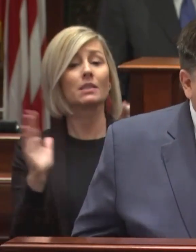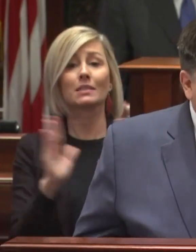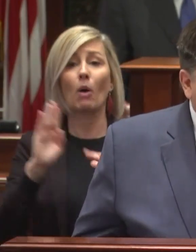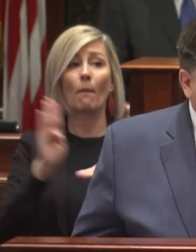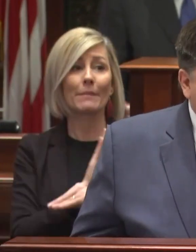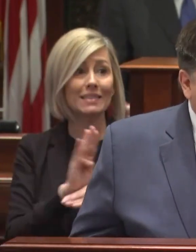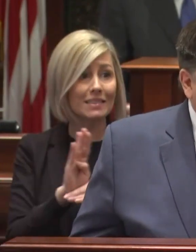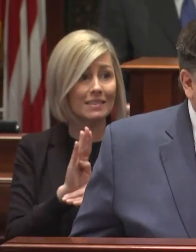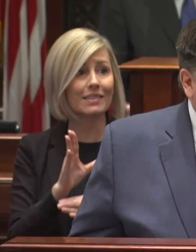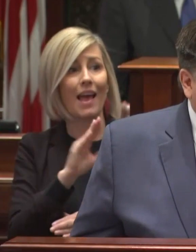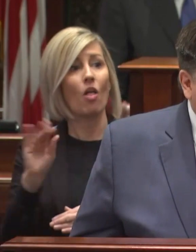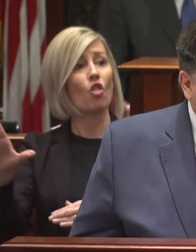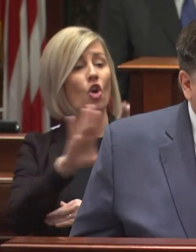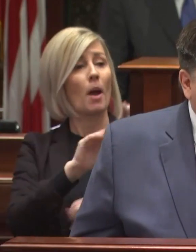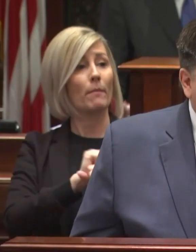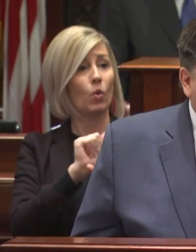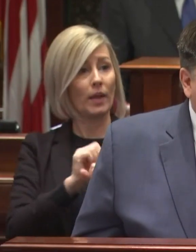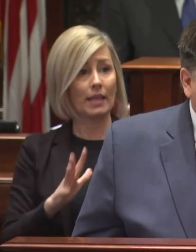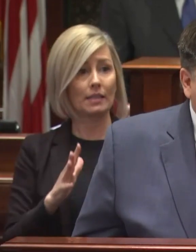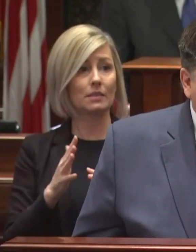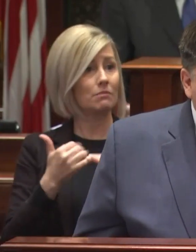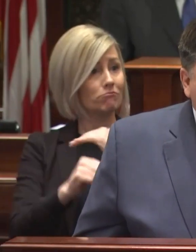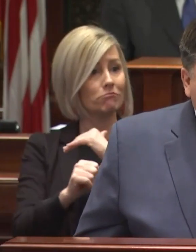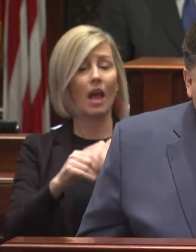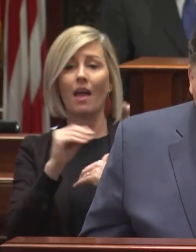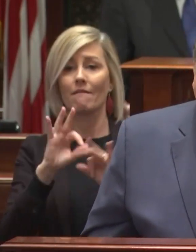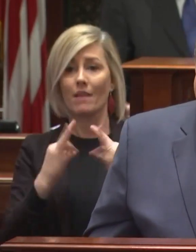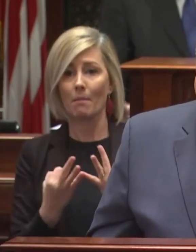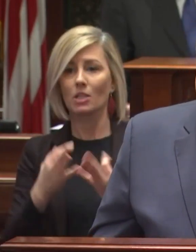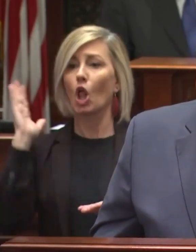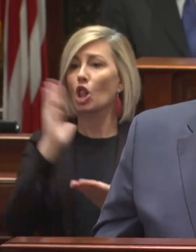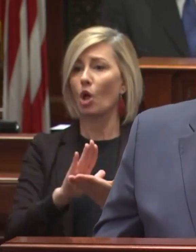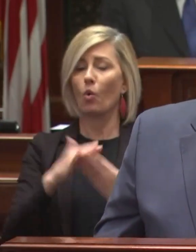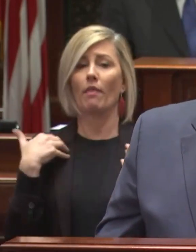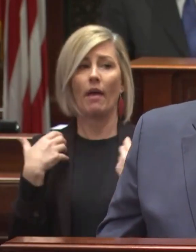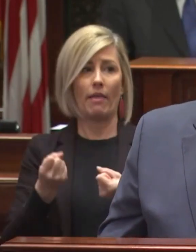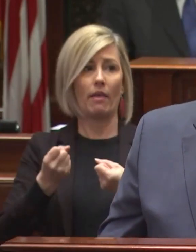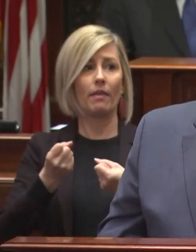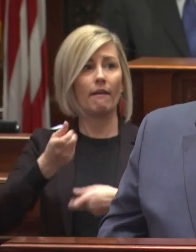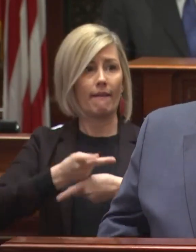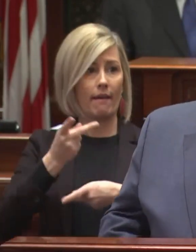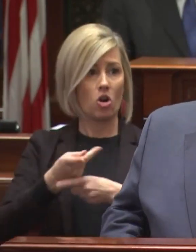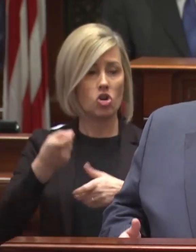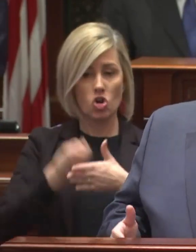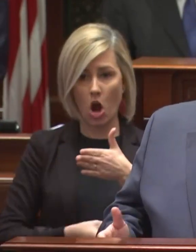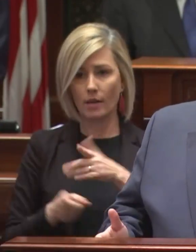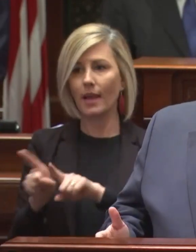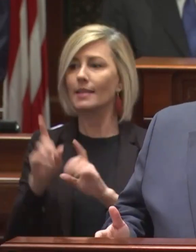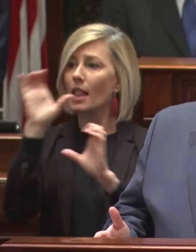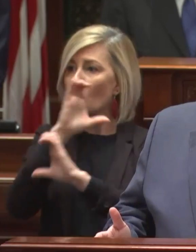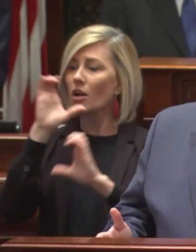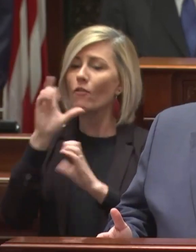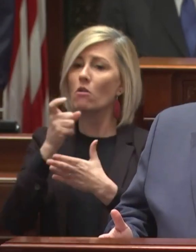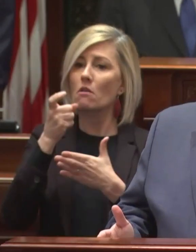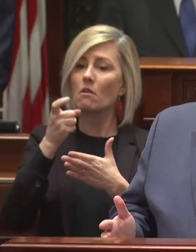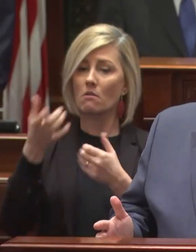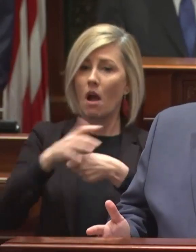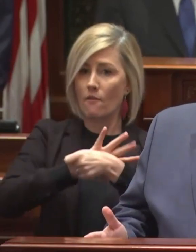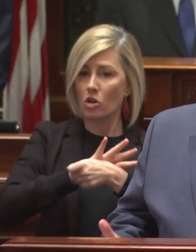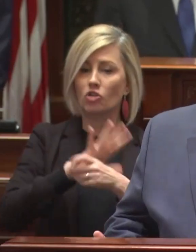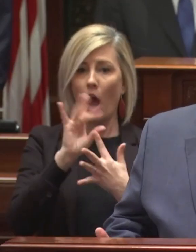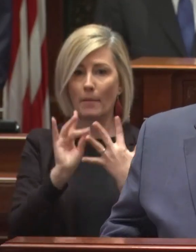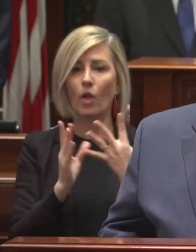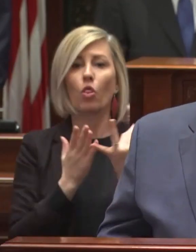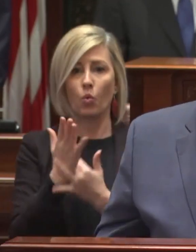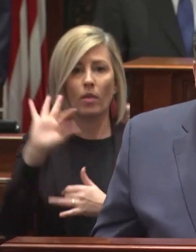small businesses and their employees and families lower their healthcare costs as they look for coverage options through